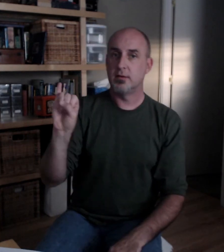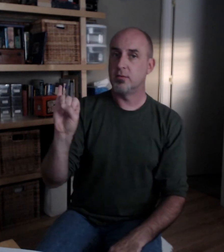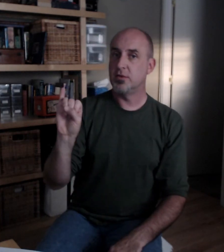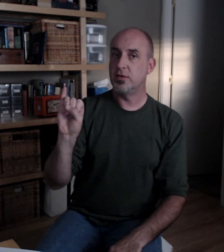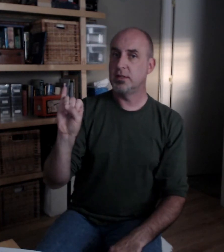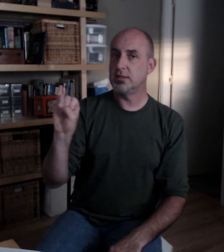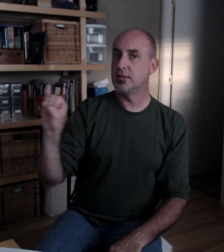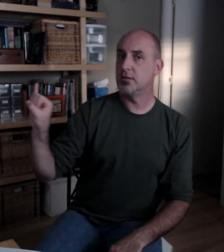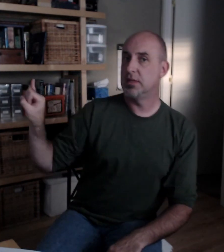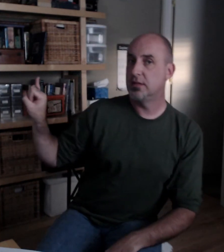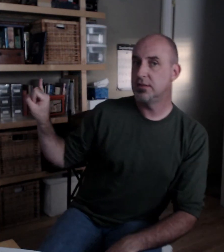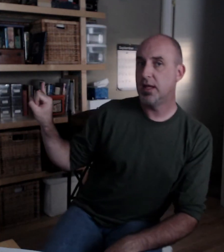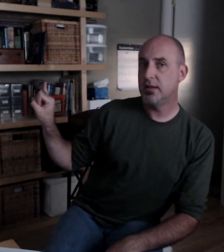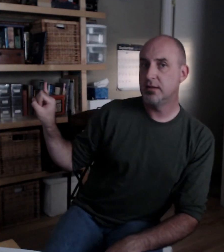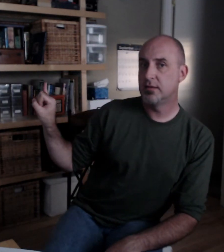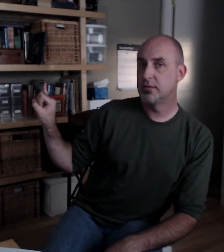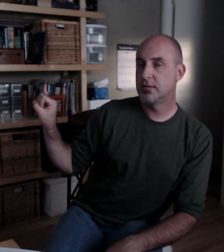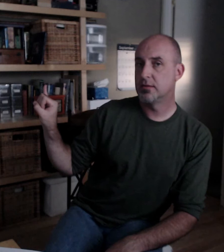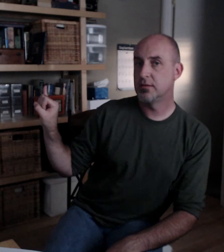from the front, from the other side.